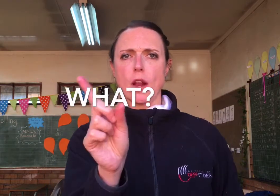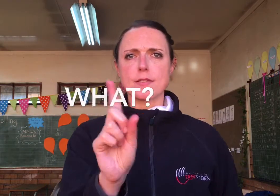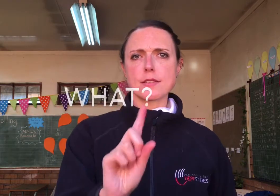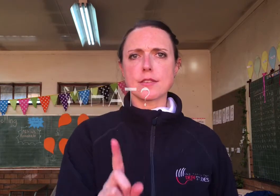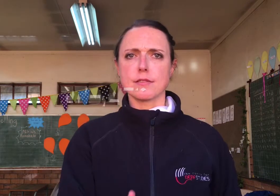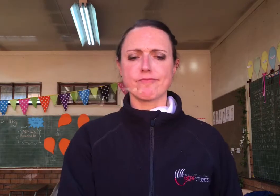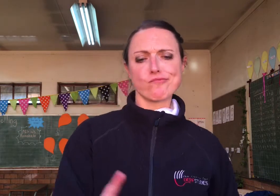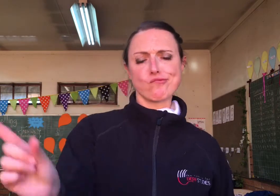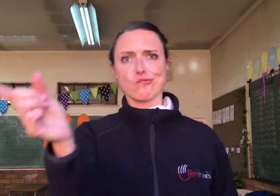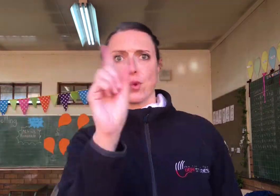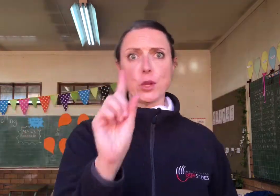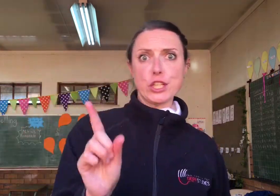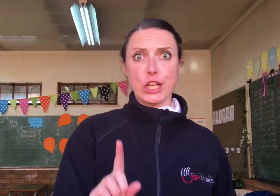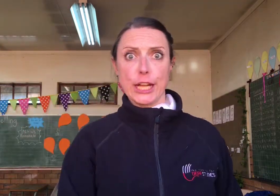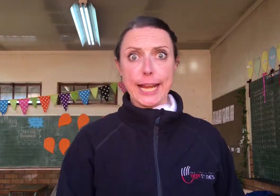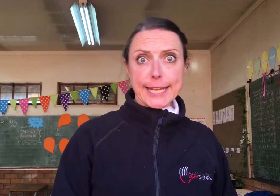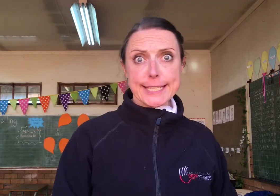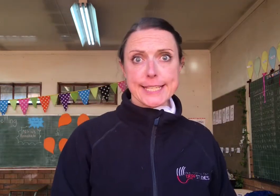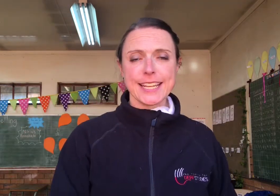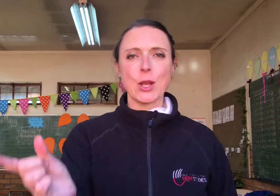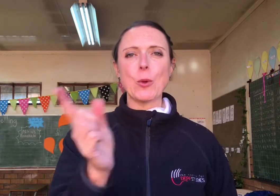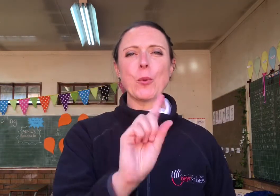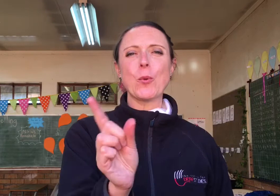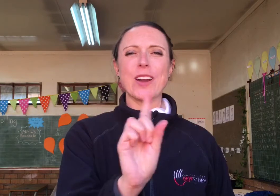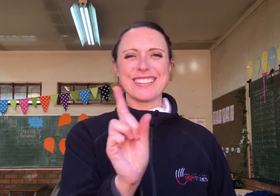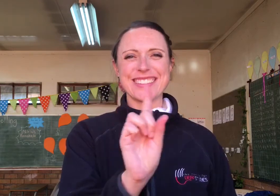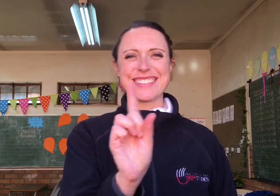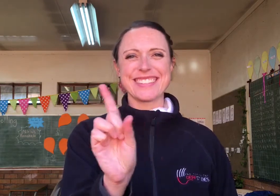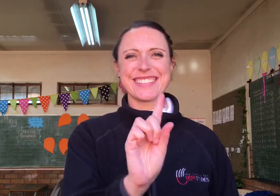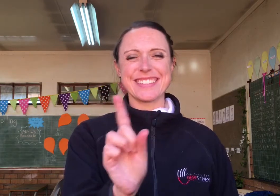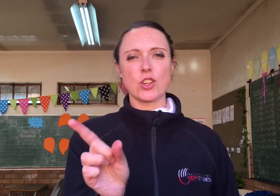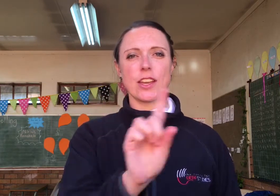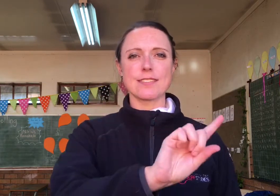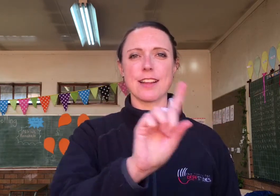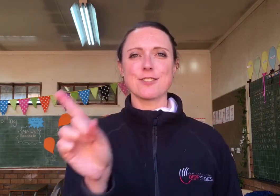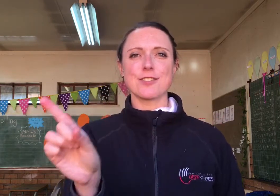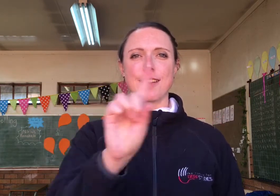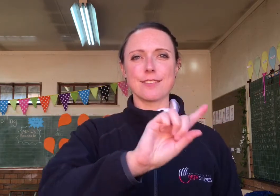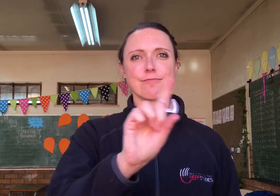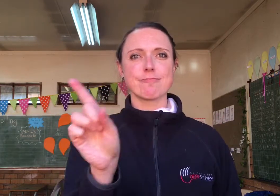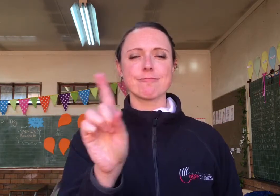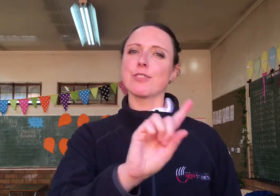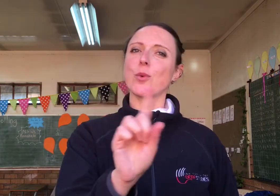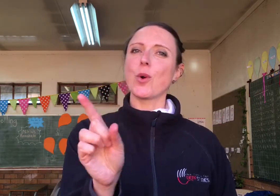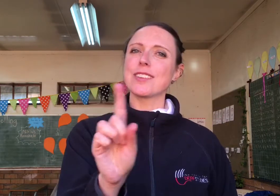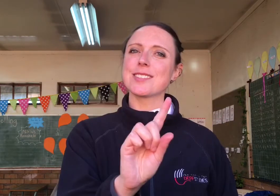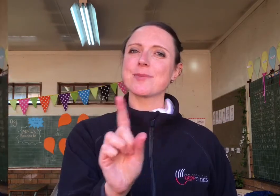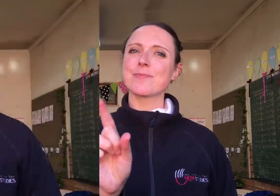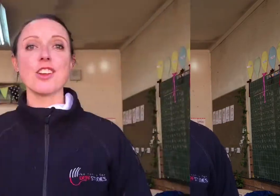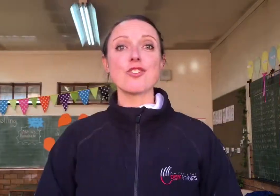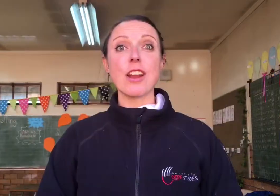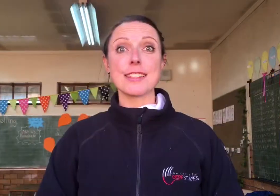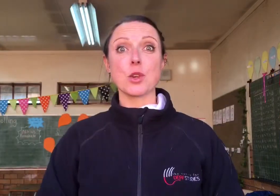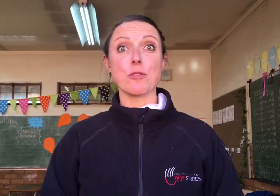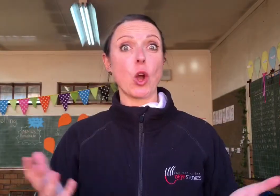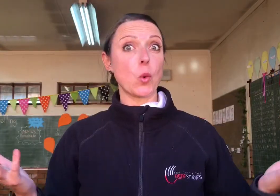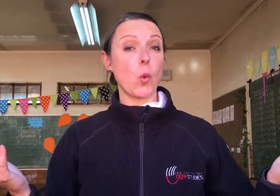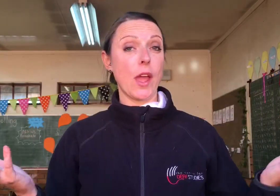what. What you're looking at. What. Going side to side. What. Right, so we've got